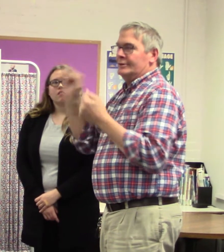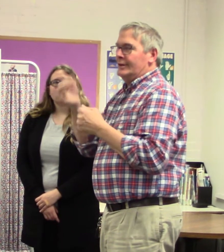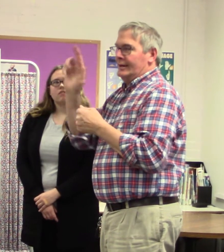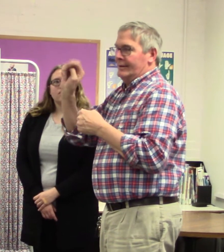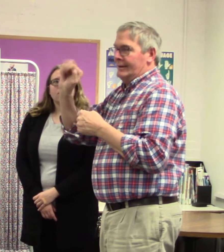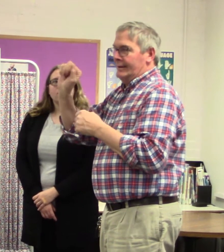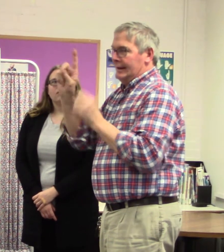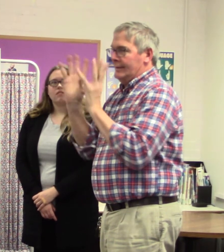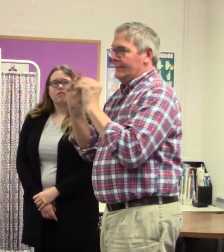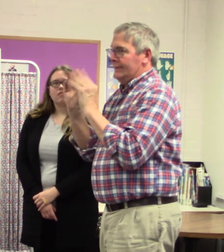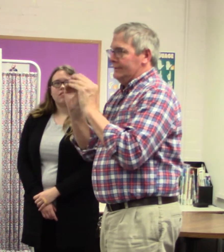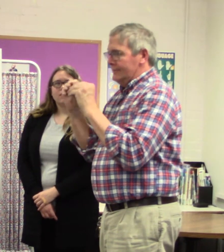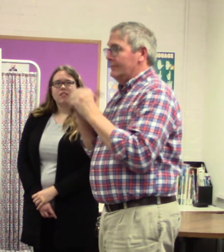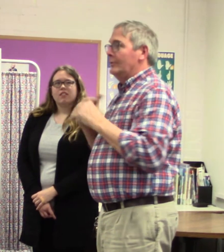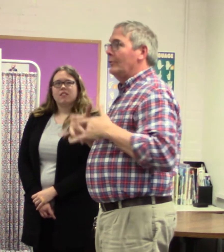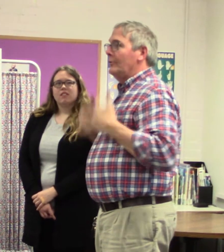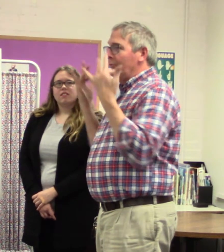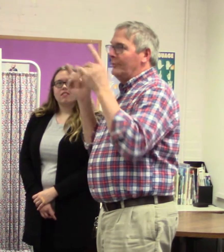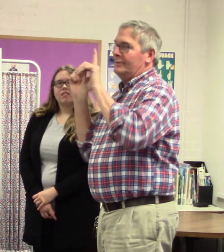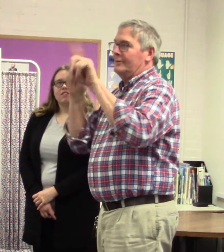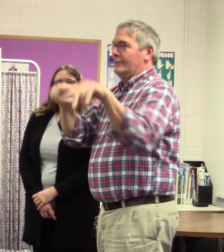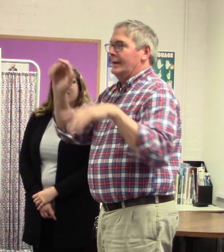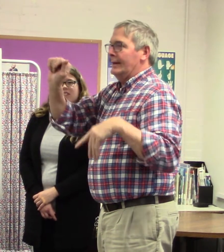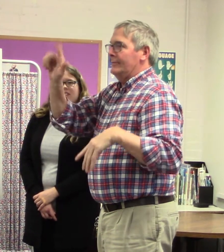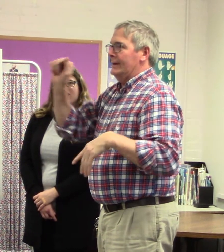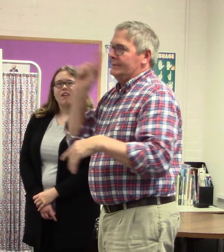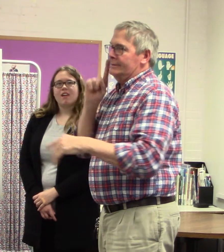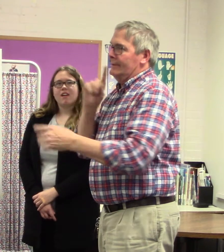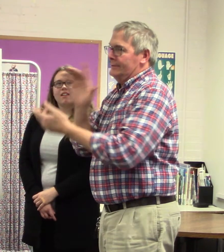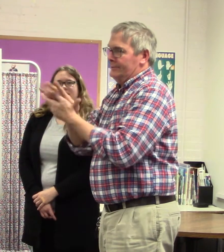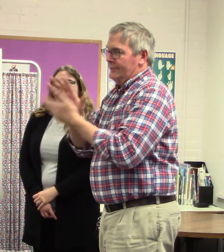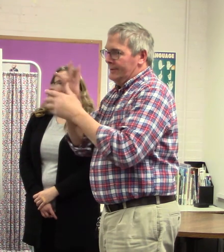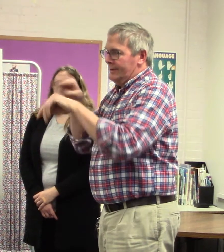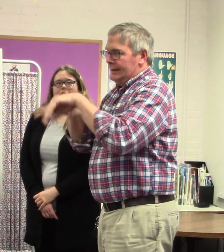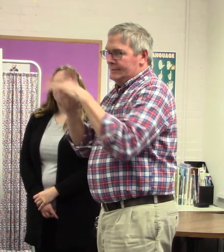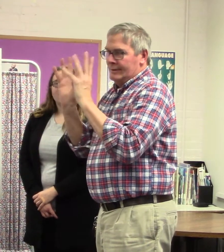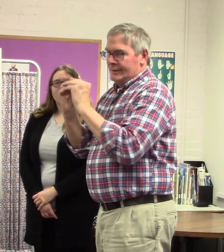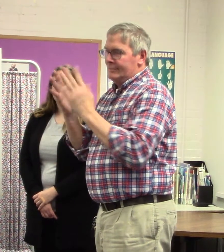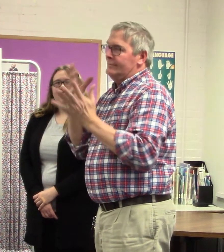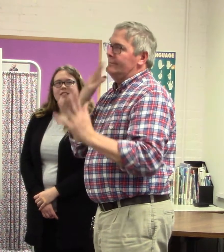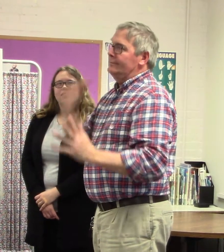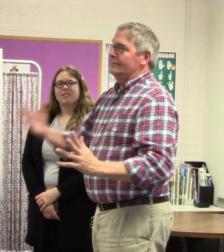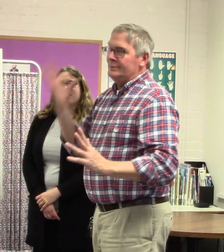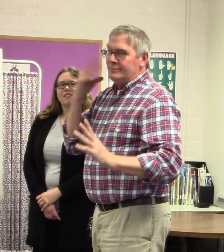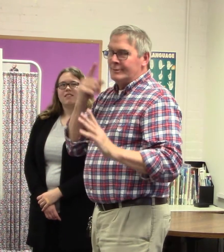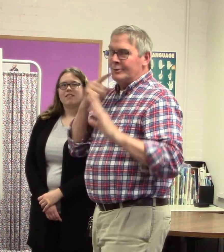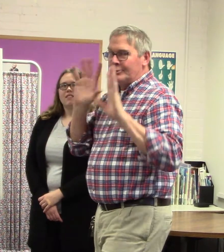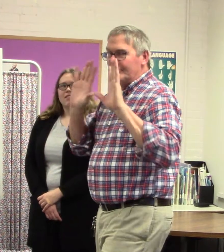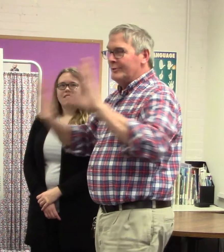And they needed support as a junior NAD advisor and whatnot, and so I went to actually the Alabama Deaf School for their